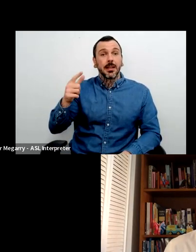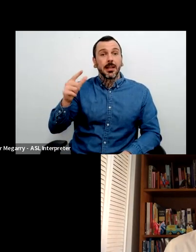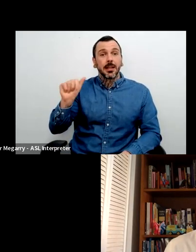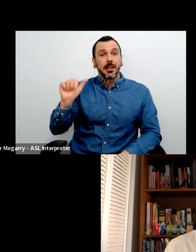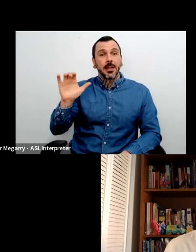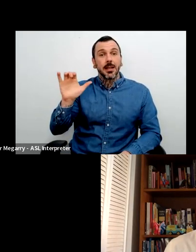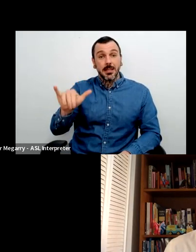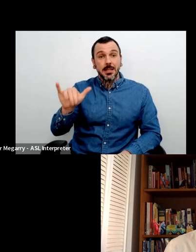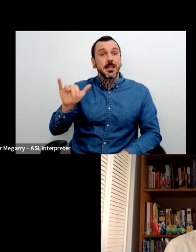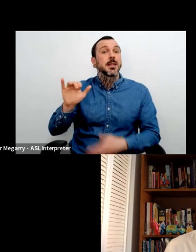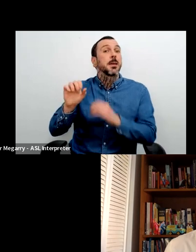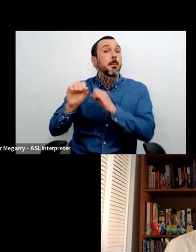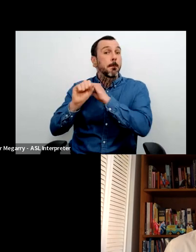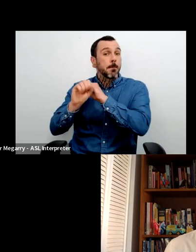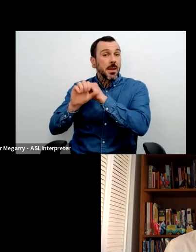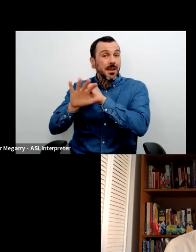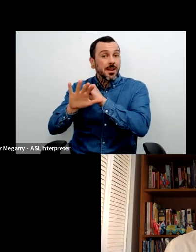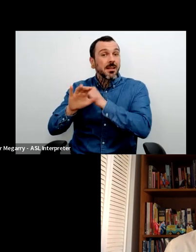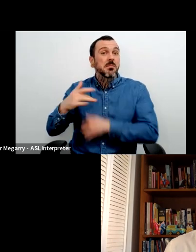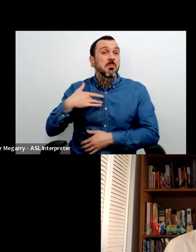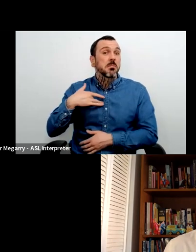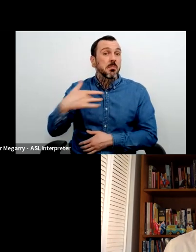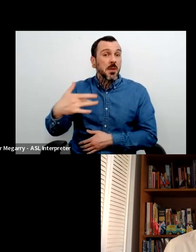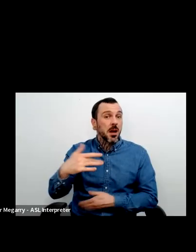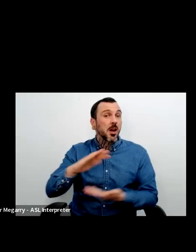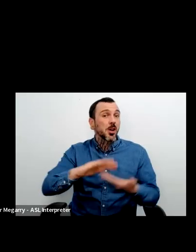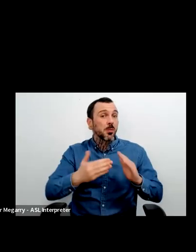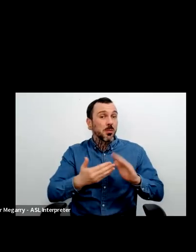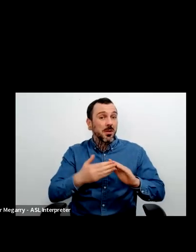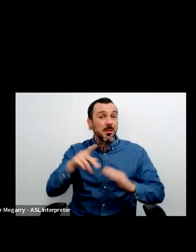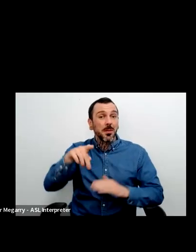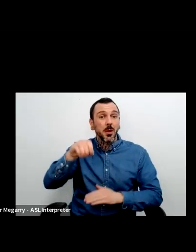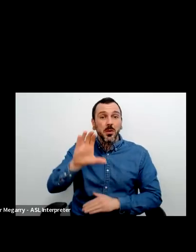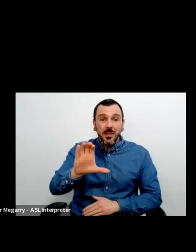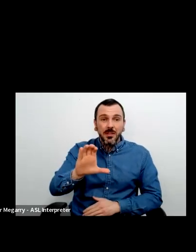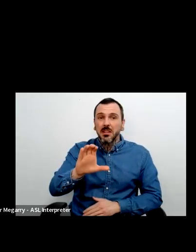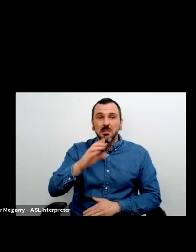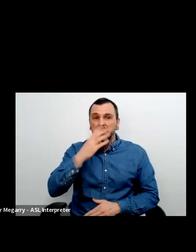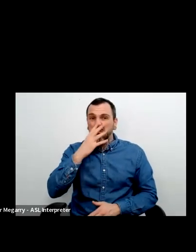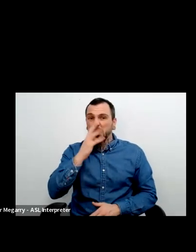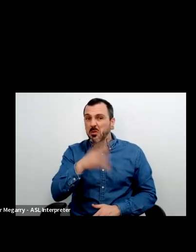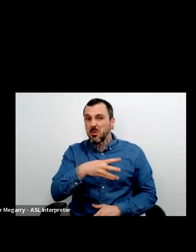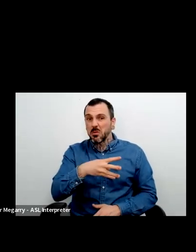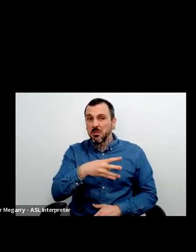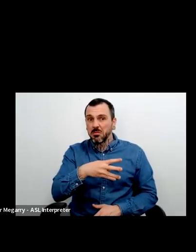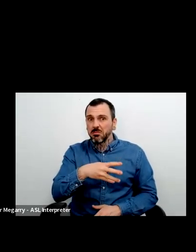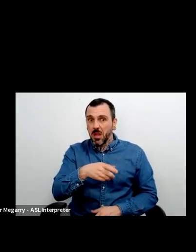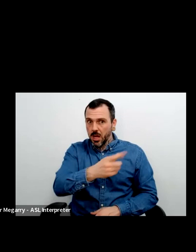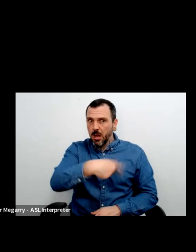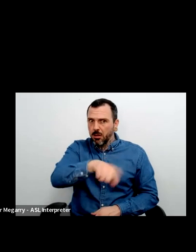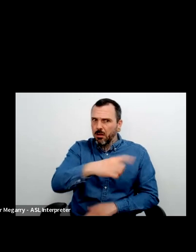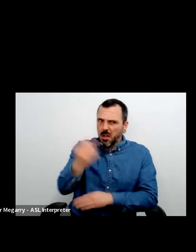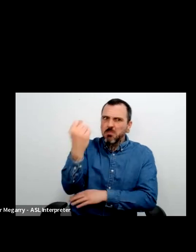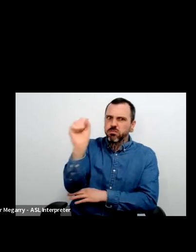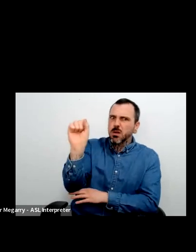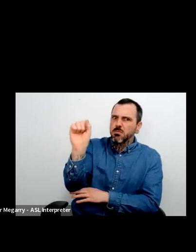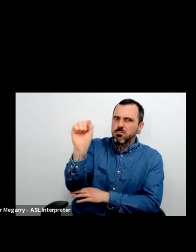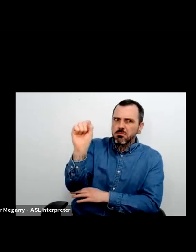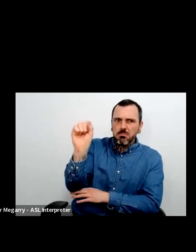underserved, and recognized that and wrote about it and protested it.